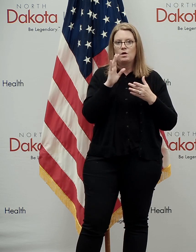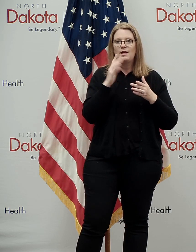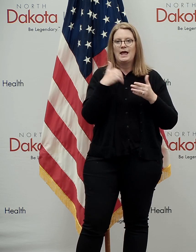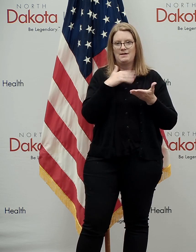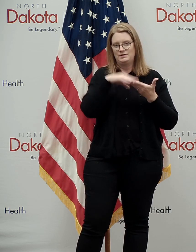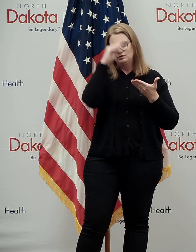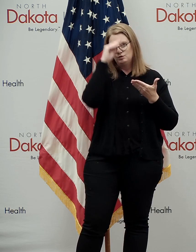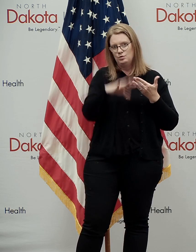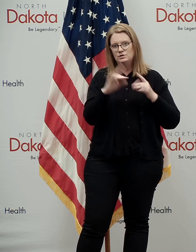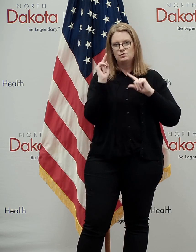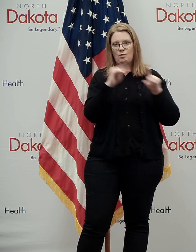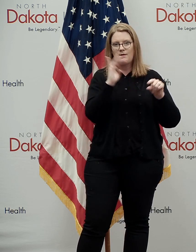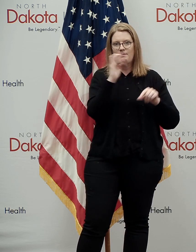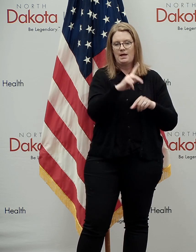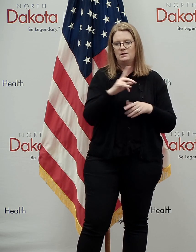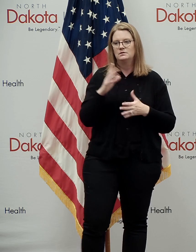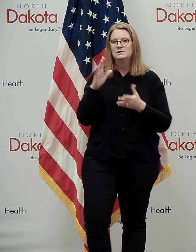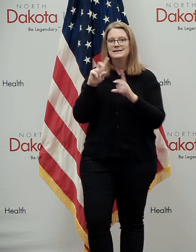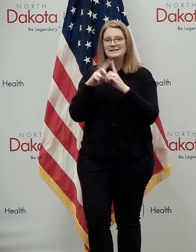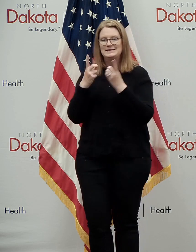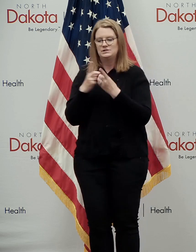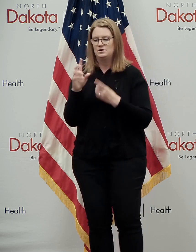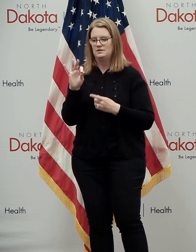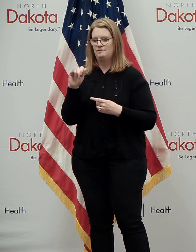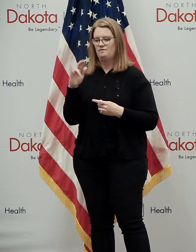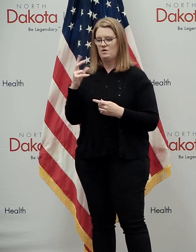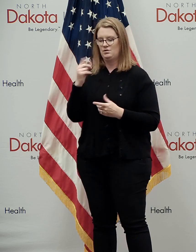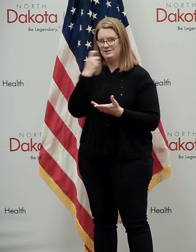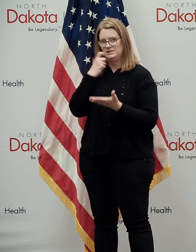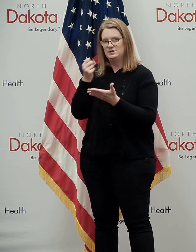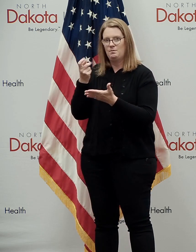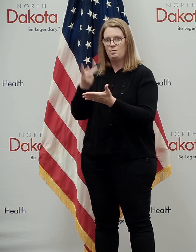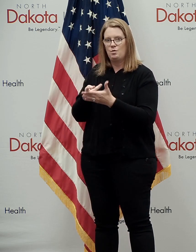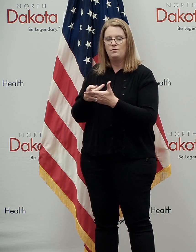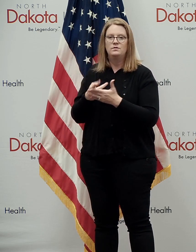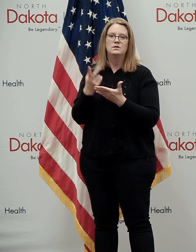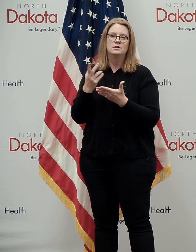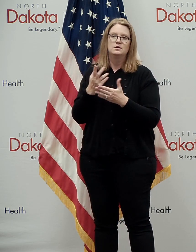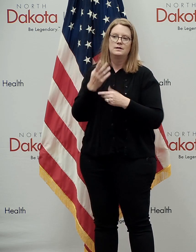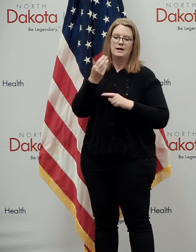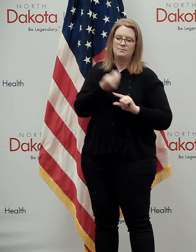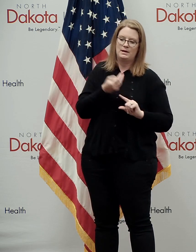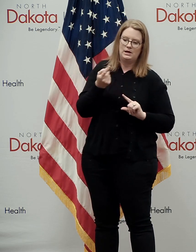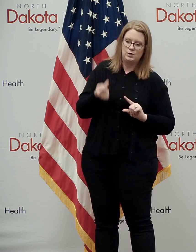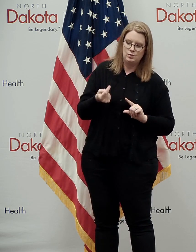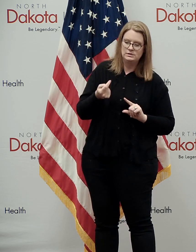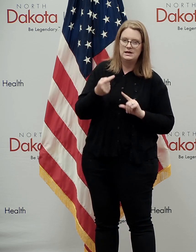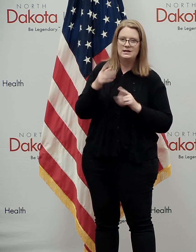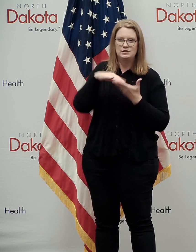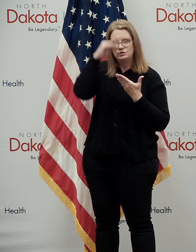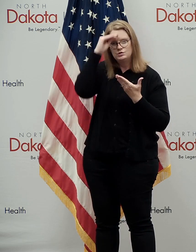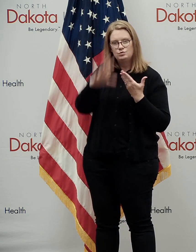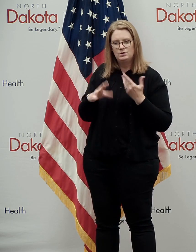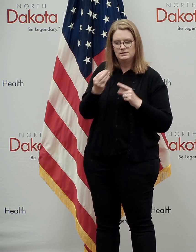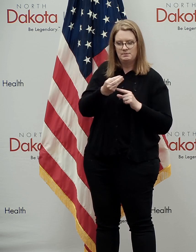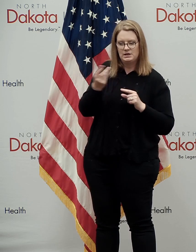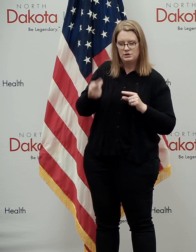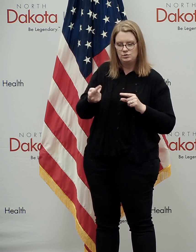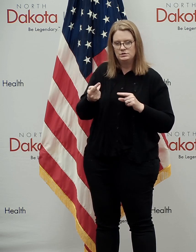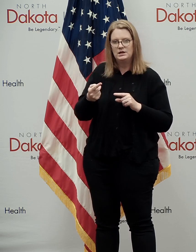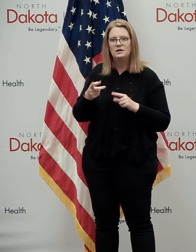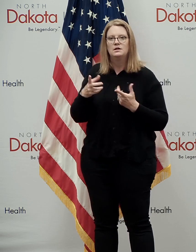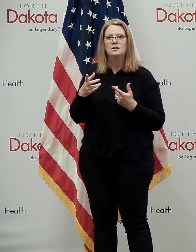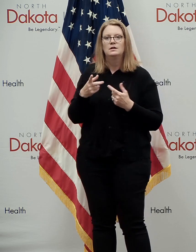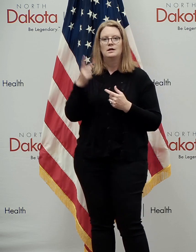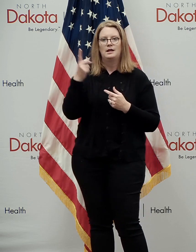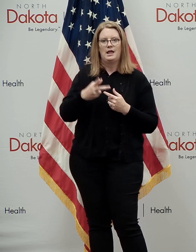We do have districts like Fargo has just approved where some students will be returning on a Monday, Tuesday, while the half of